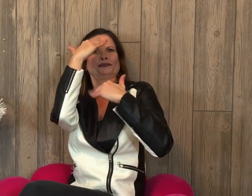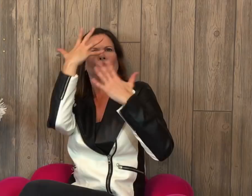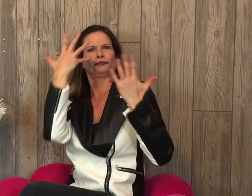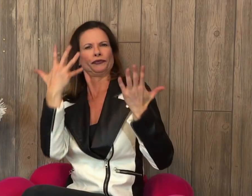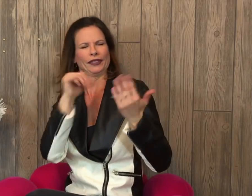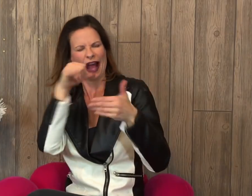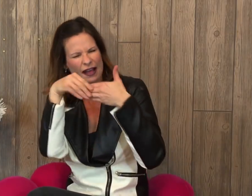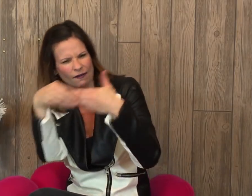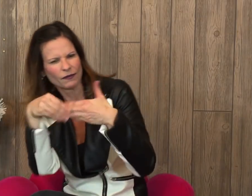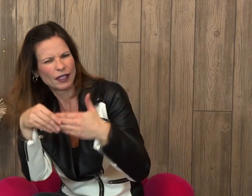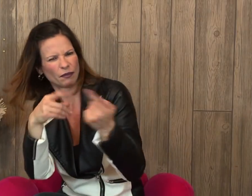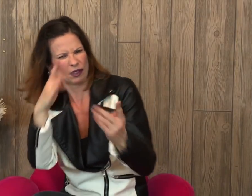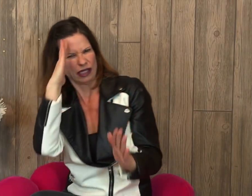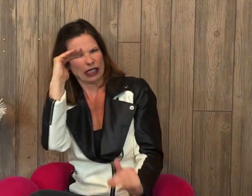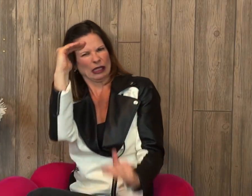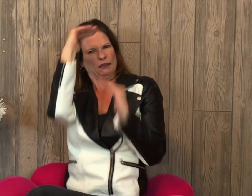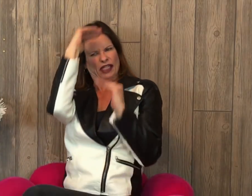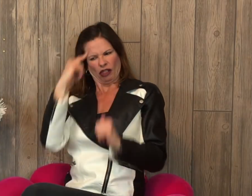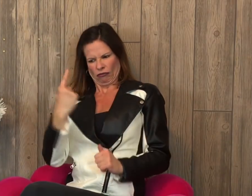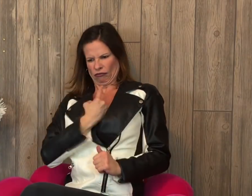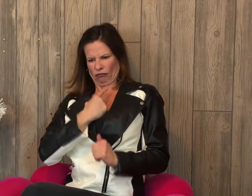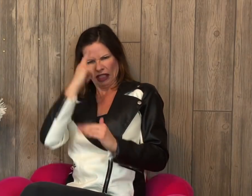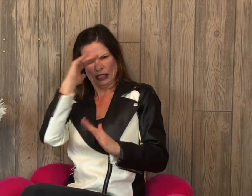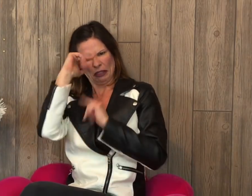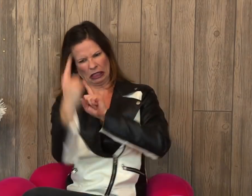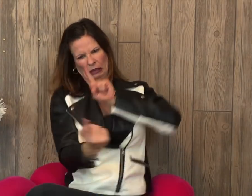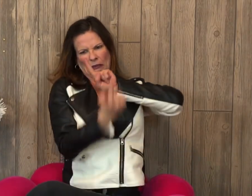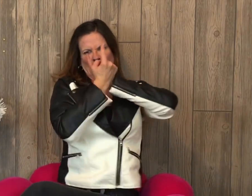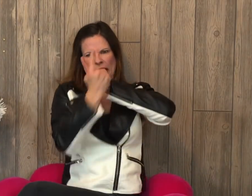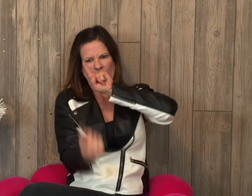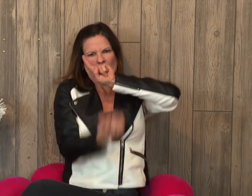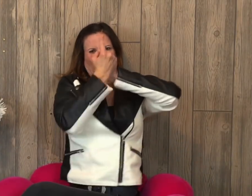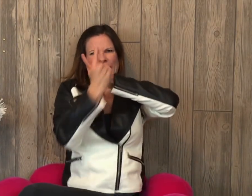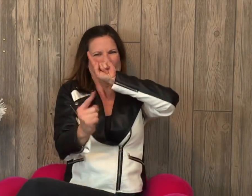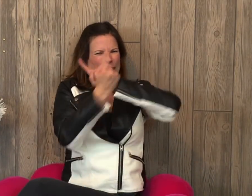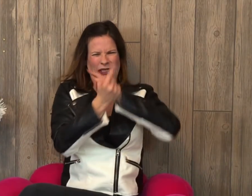So many limitations and unrealistic expectations that can't ever be met,